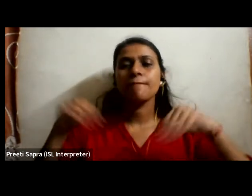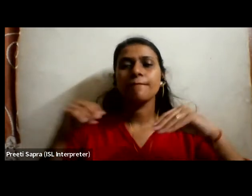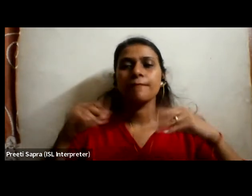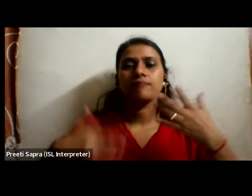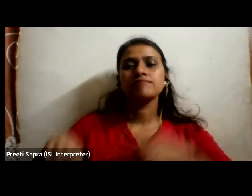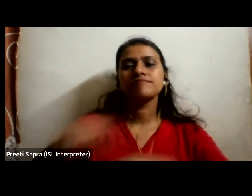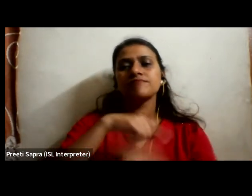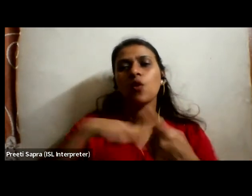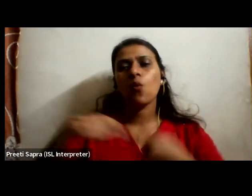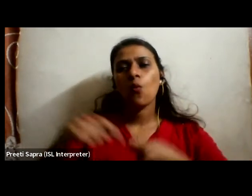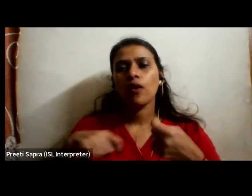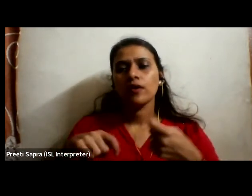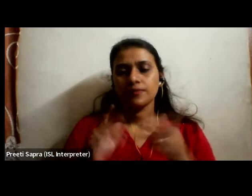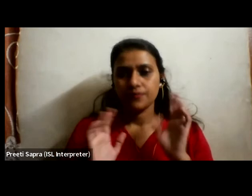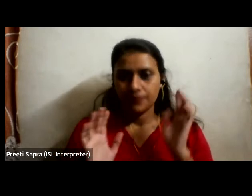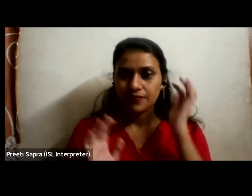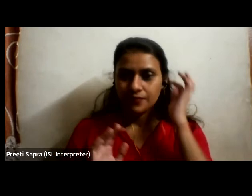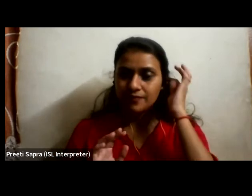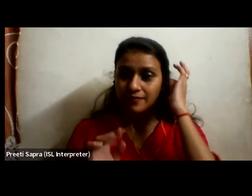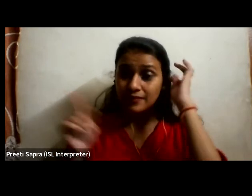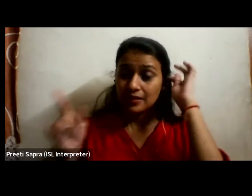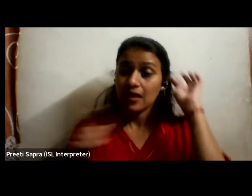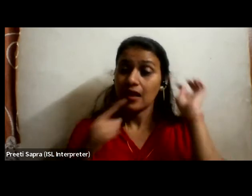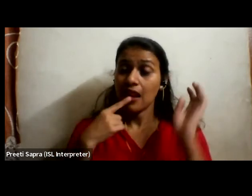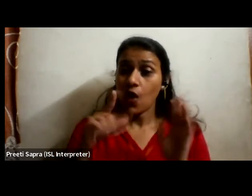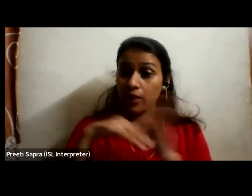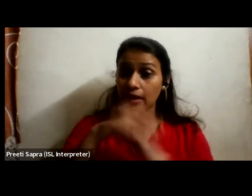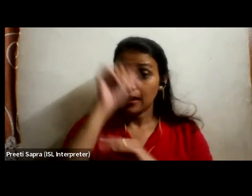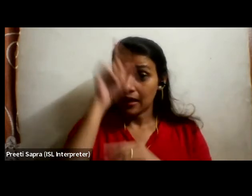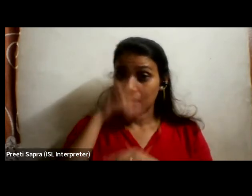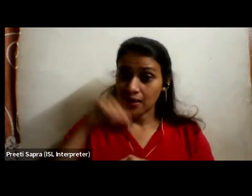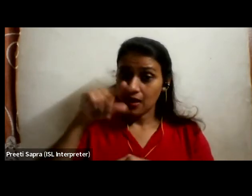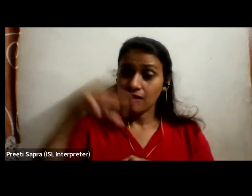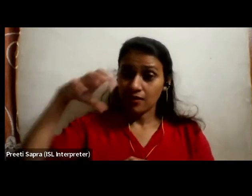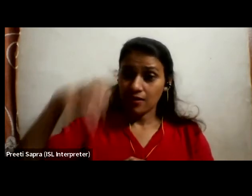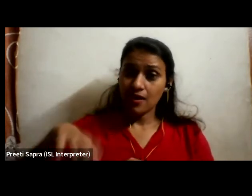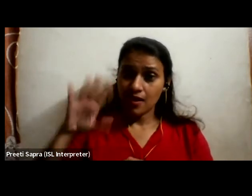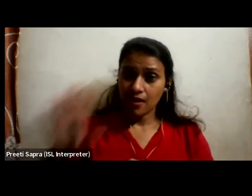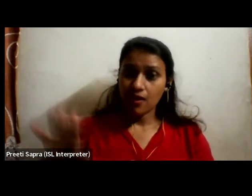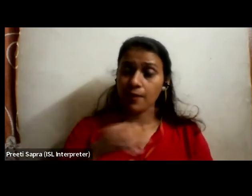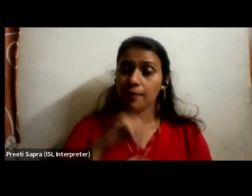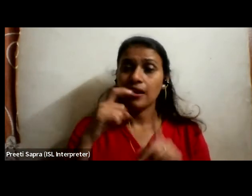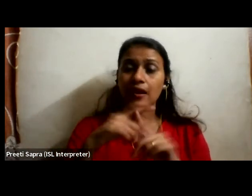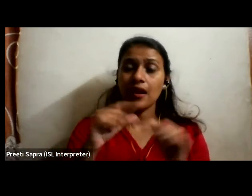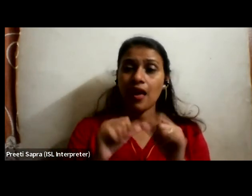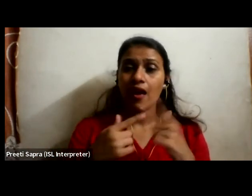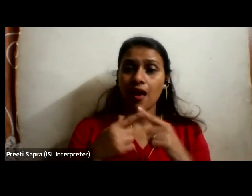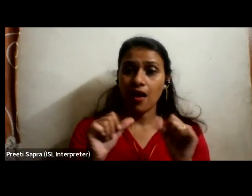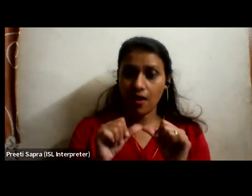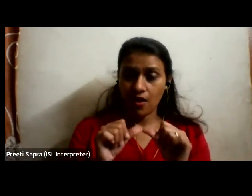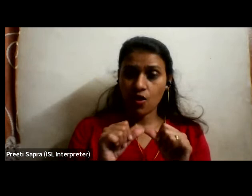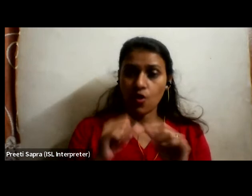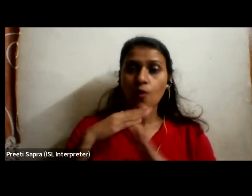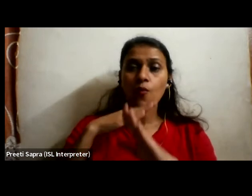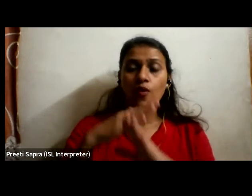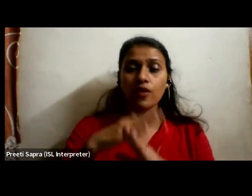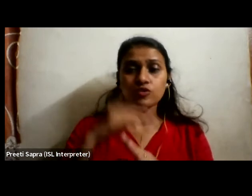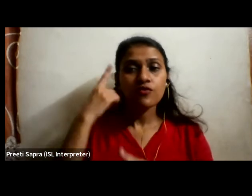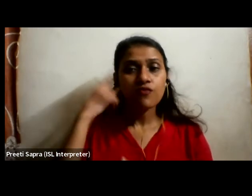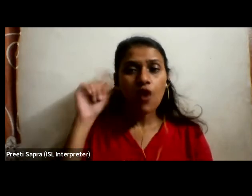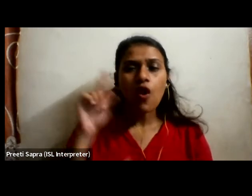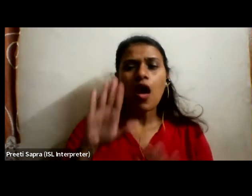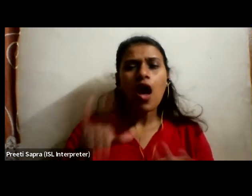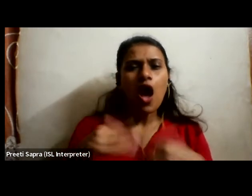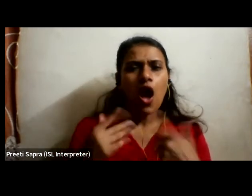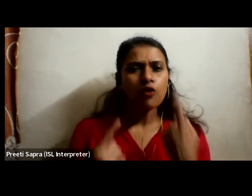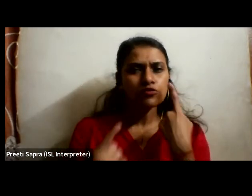data protection authority was in place in India, one of the key roles of the data protection authority would also be to figure out how